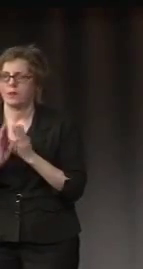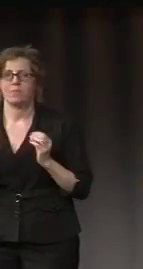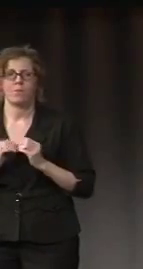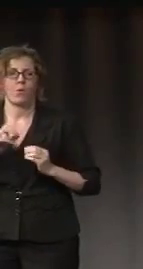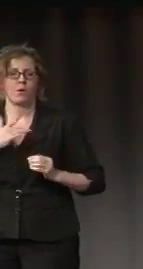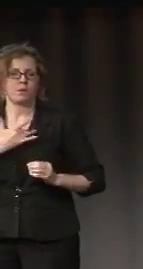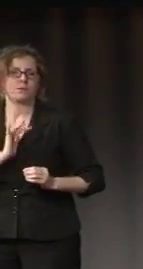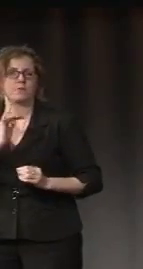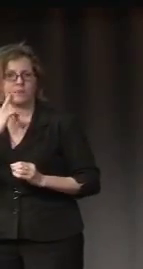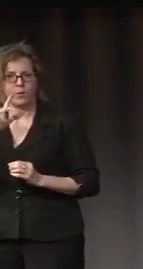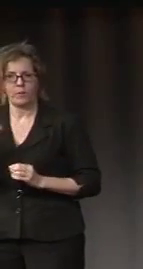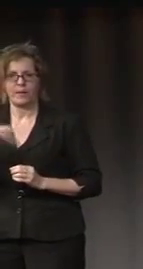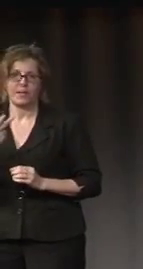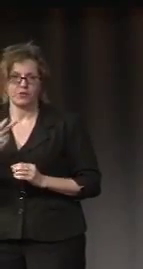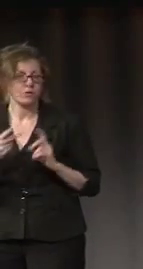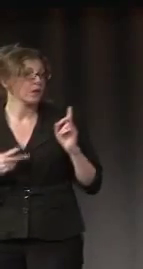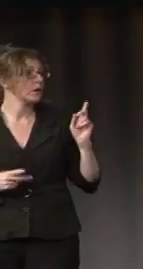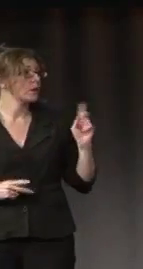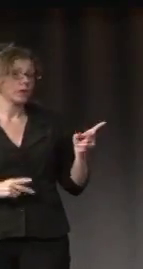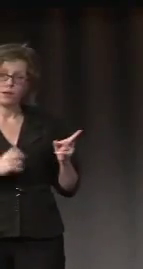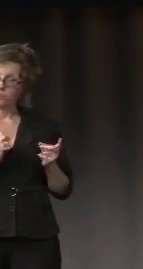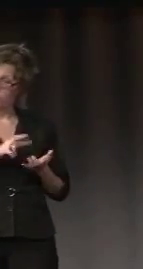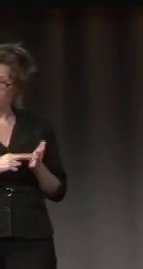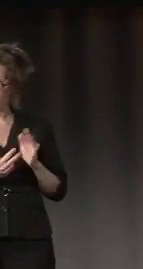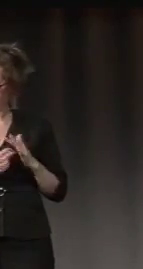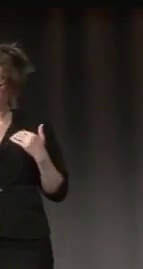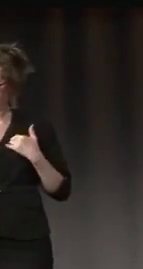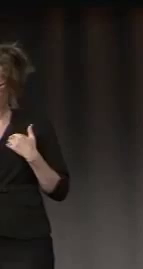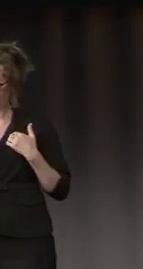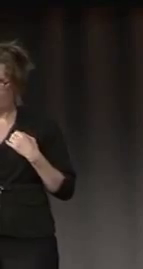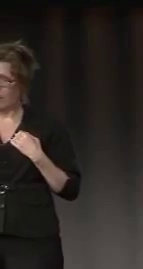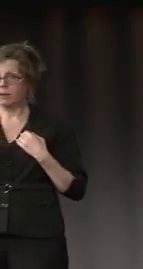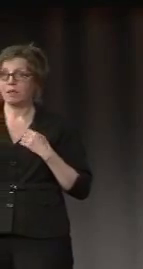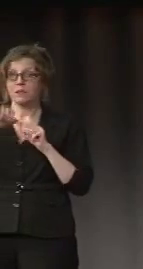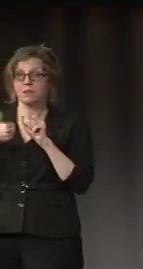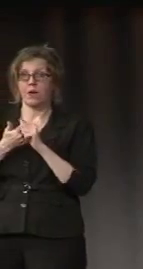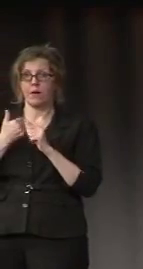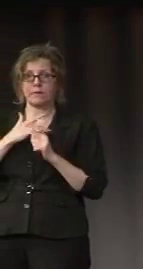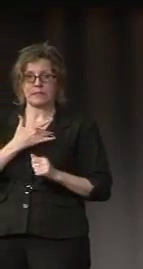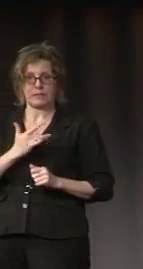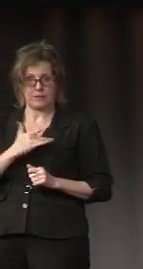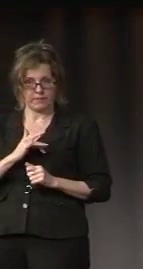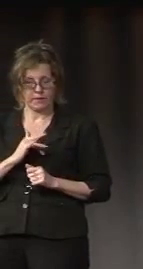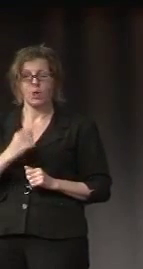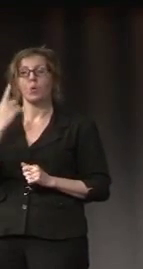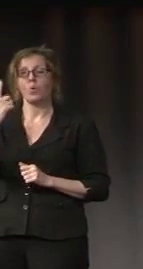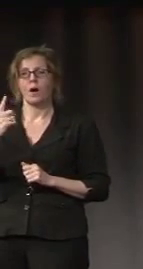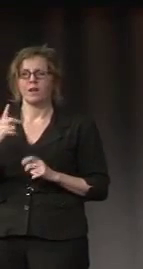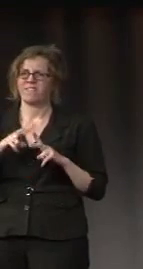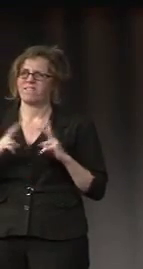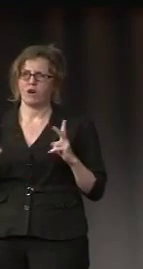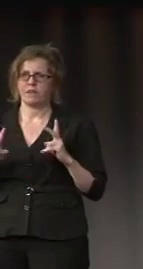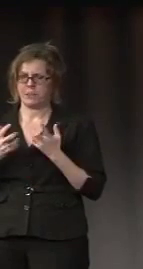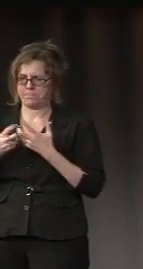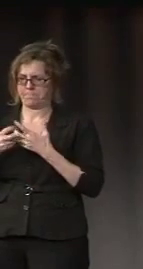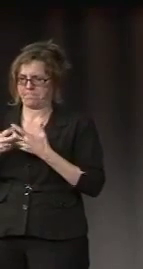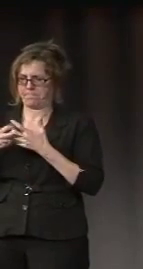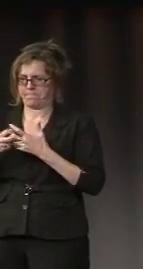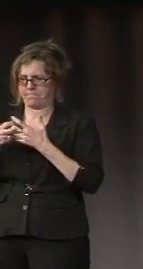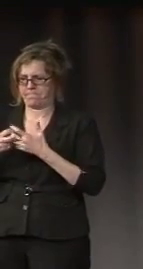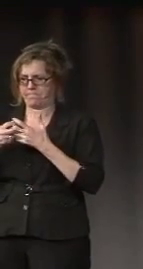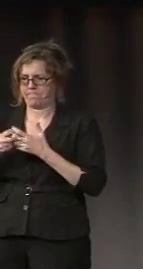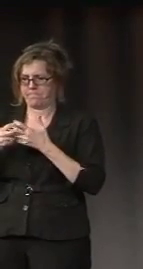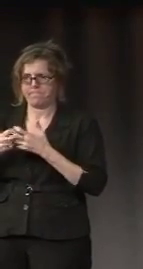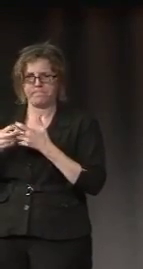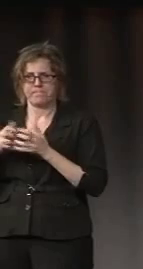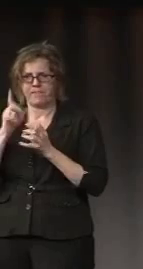two notions of sensitivity here, and one is actually highly prosthetized by machines. We can't see